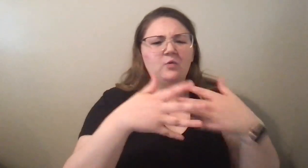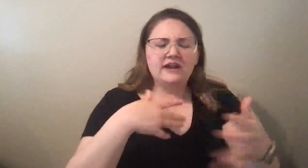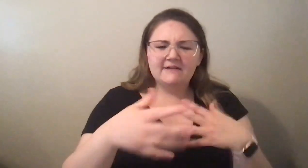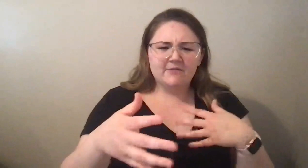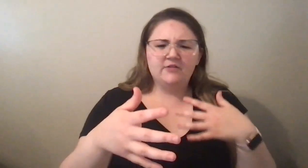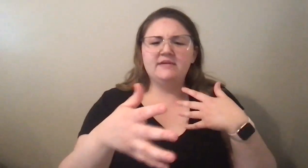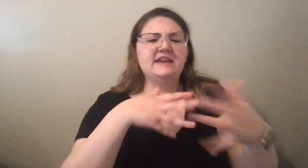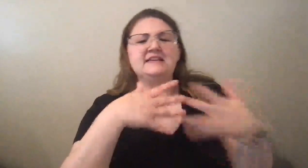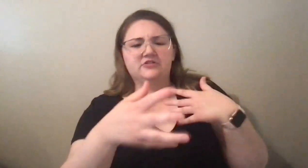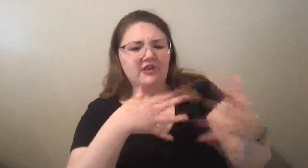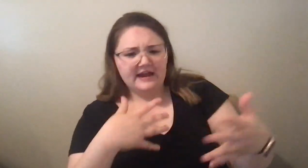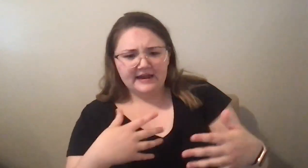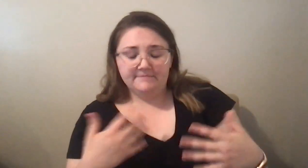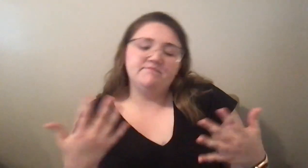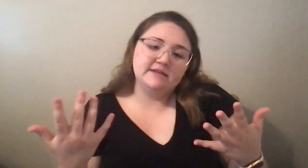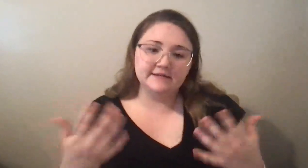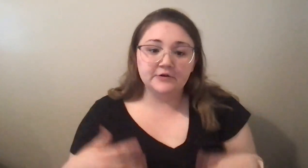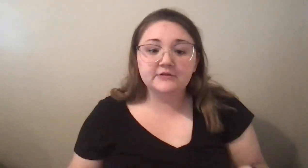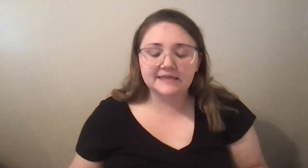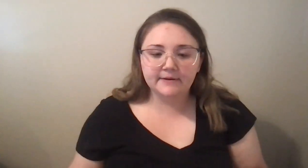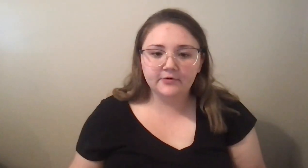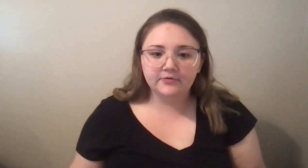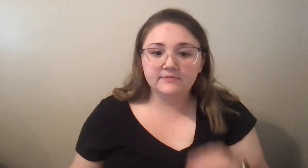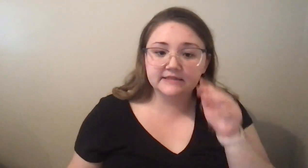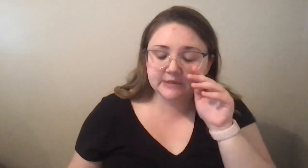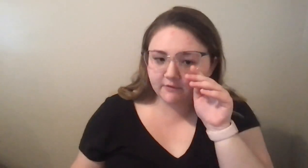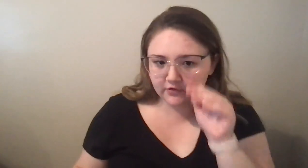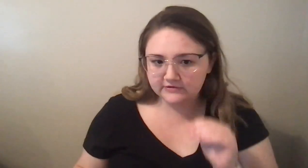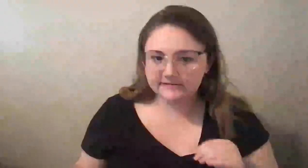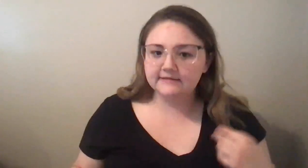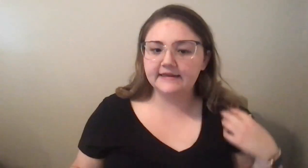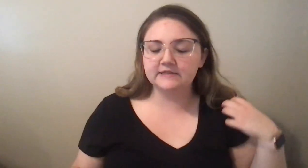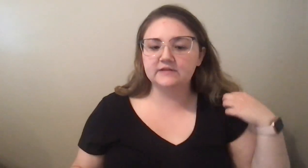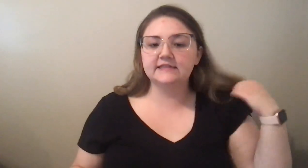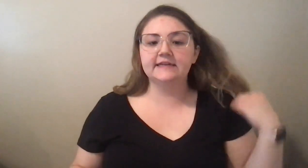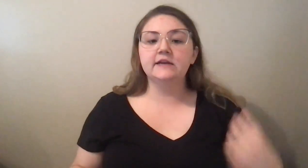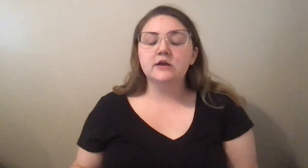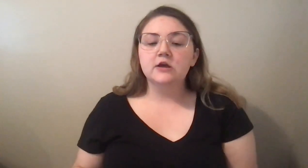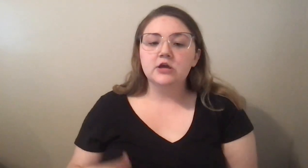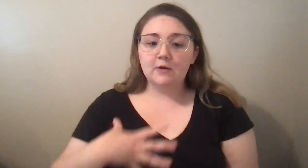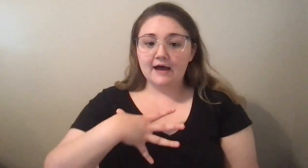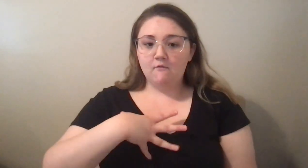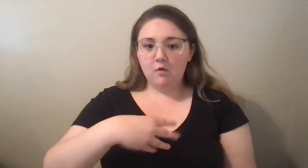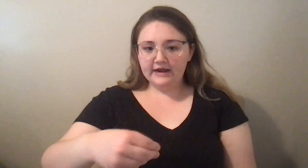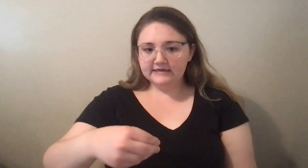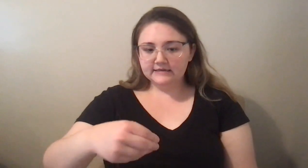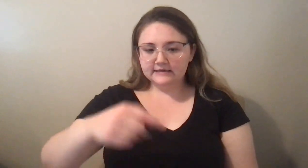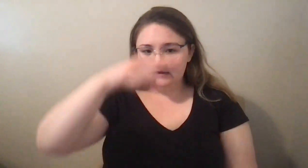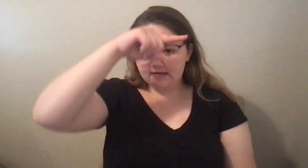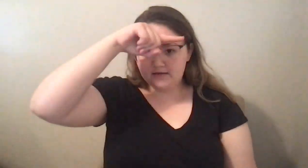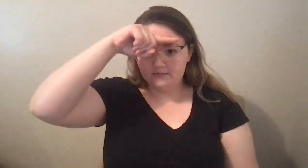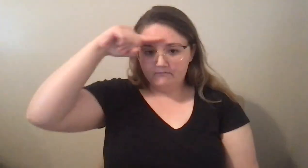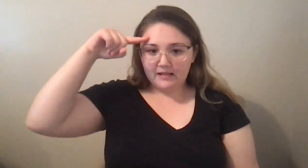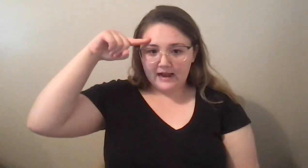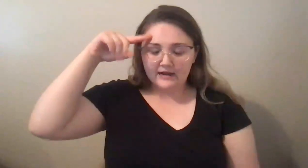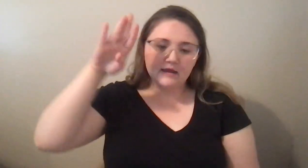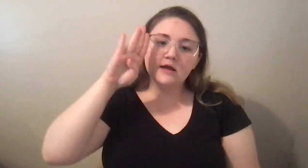kind of like, whatever, the meaning's gray. So you'll see both. So let's go over those latest ones again. You have white,